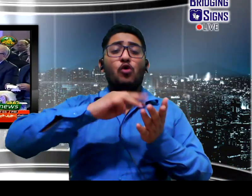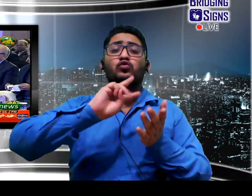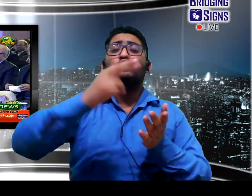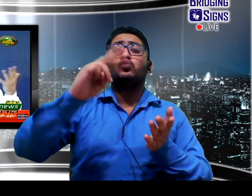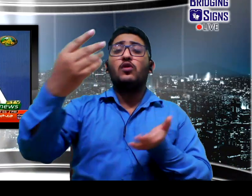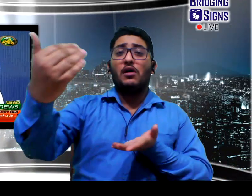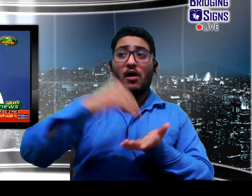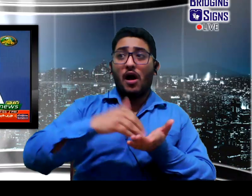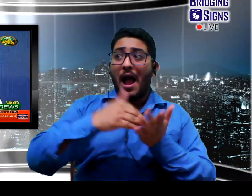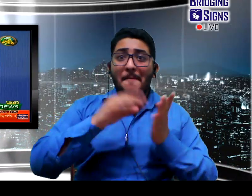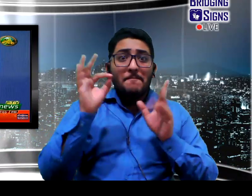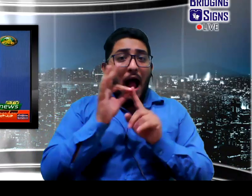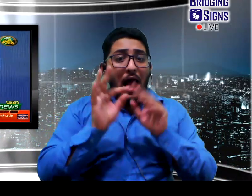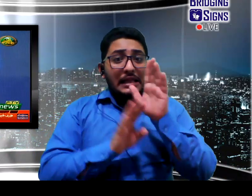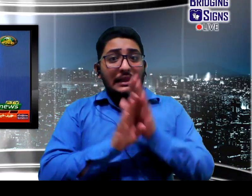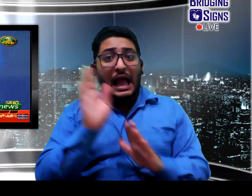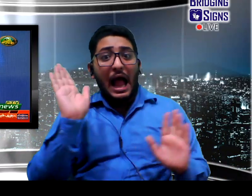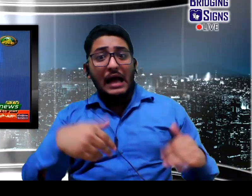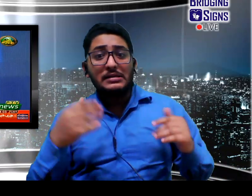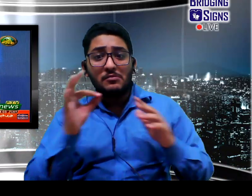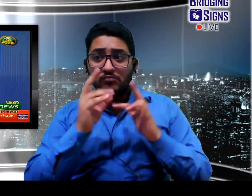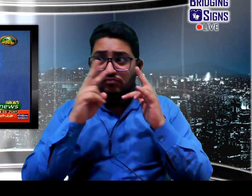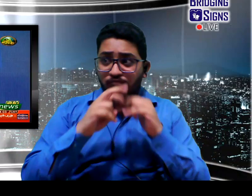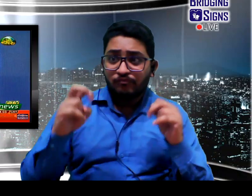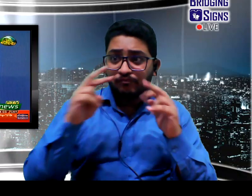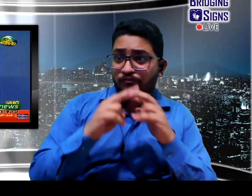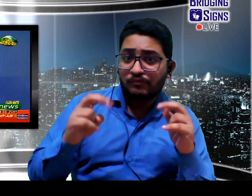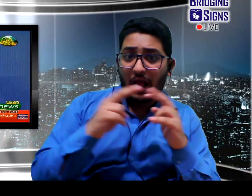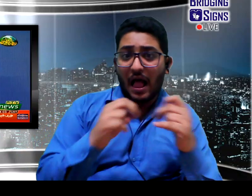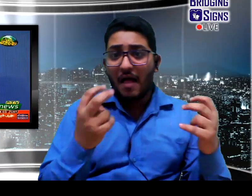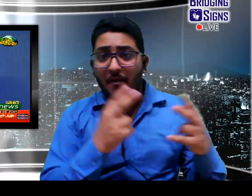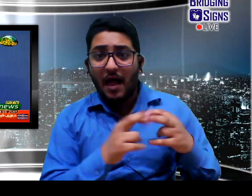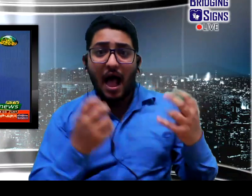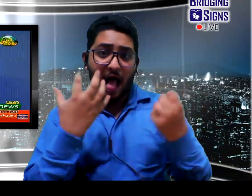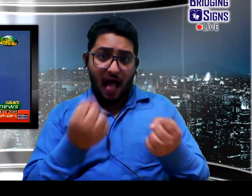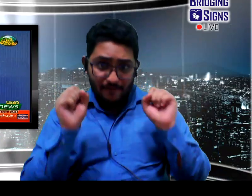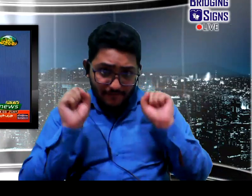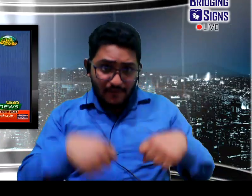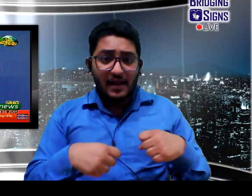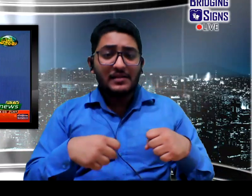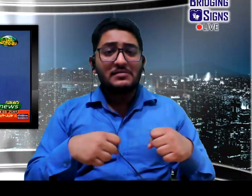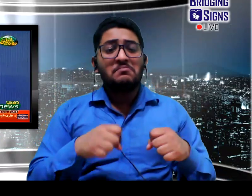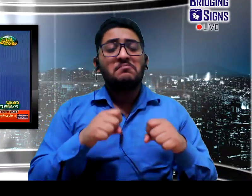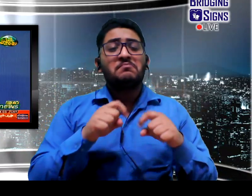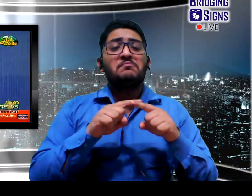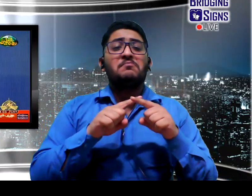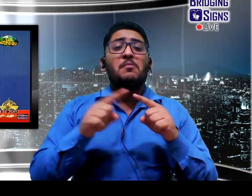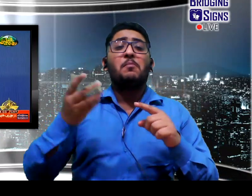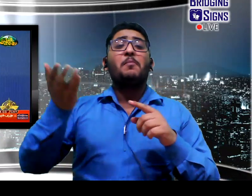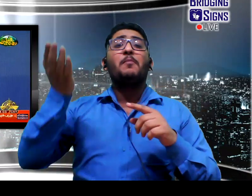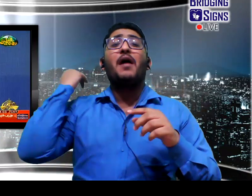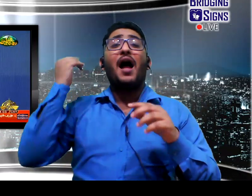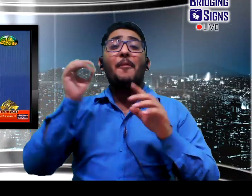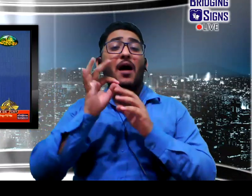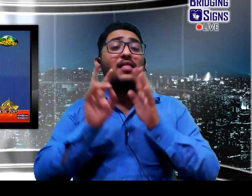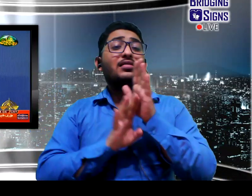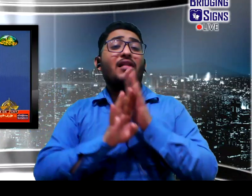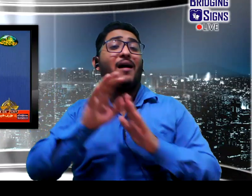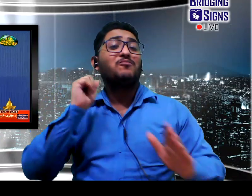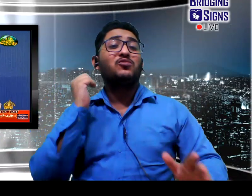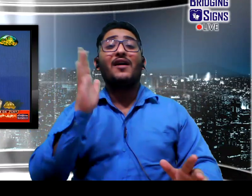and tried to study Pakistan's model. What was the secret of our success? And the secret was that we